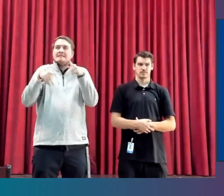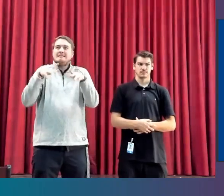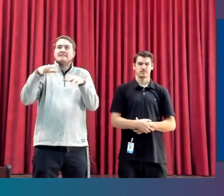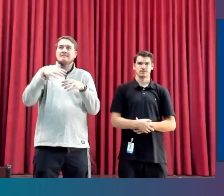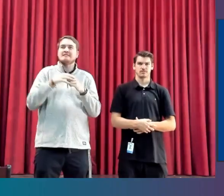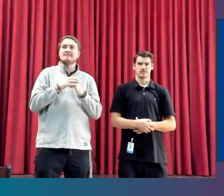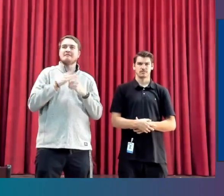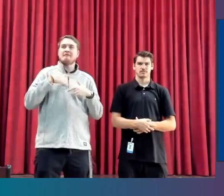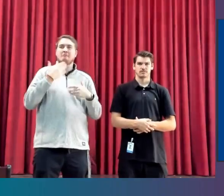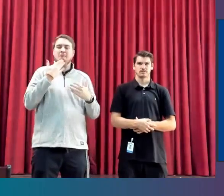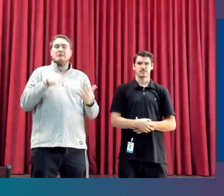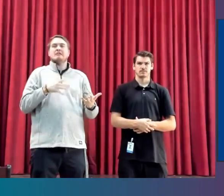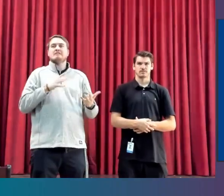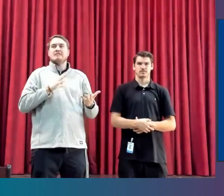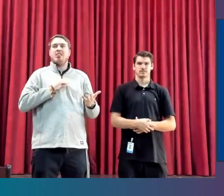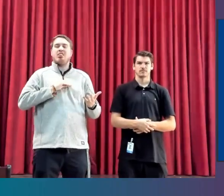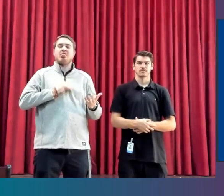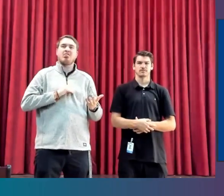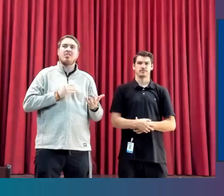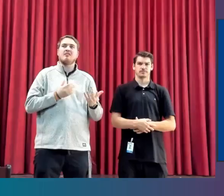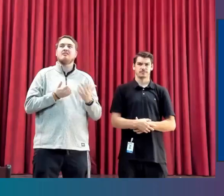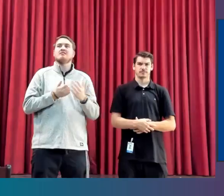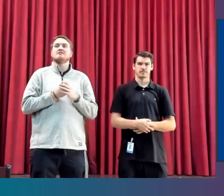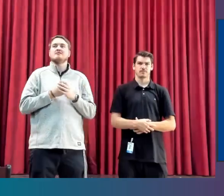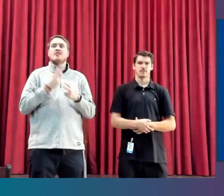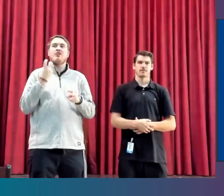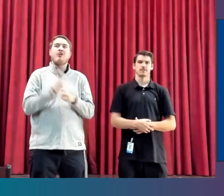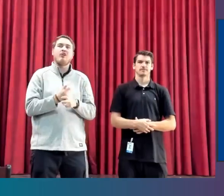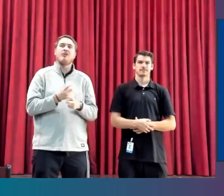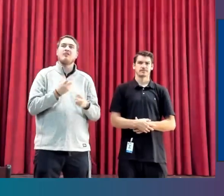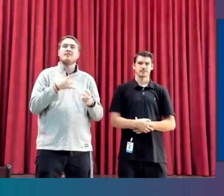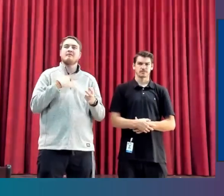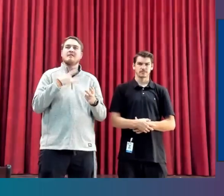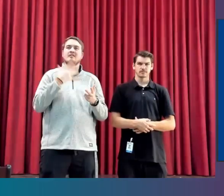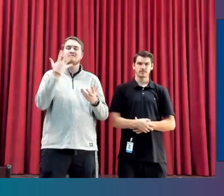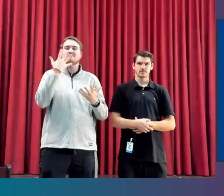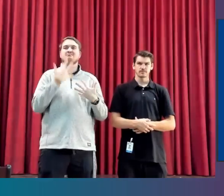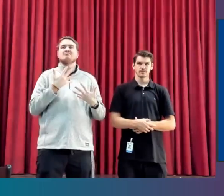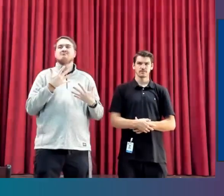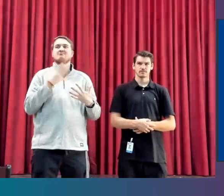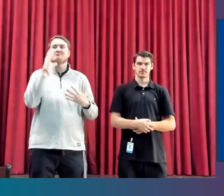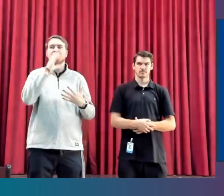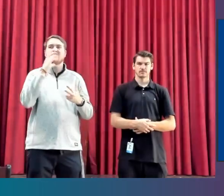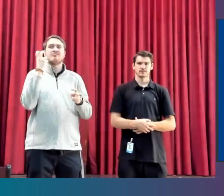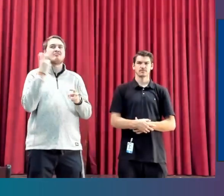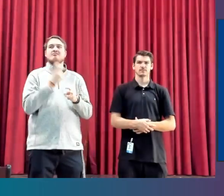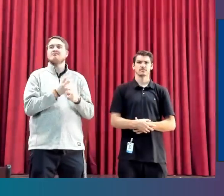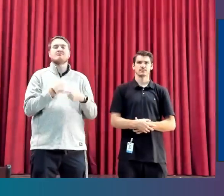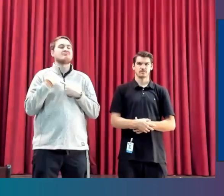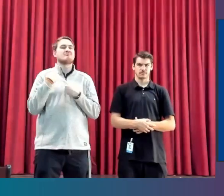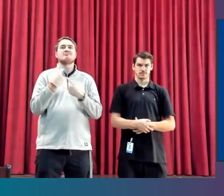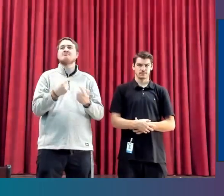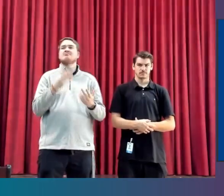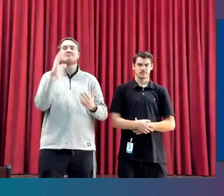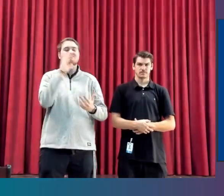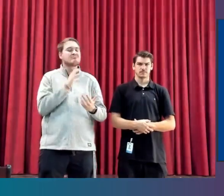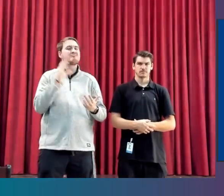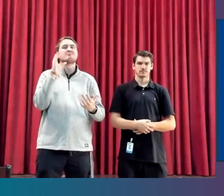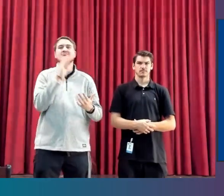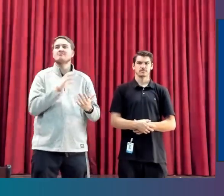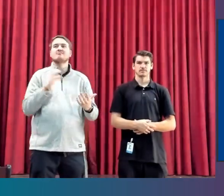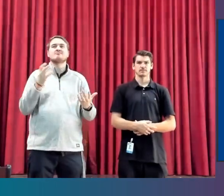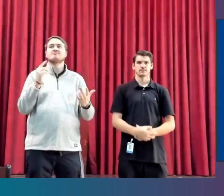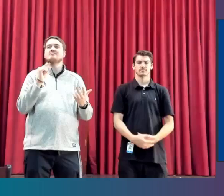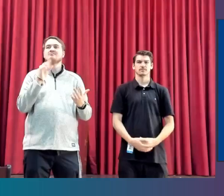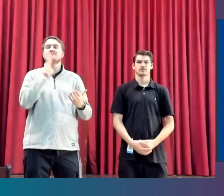So I have 3 kids, and I'm limited in the apartments that I can have because we